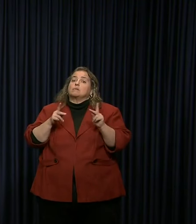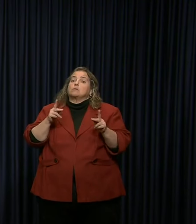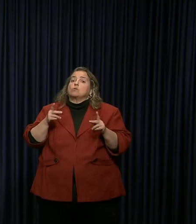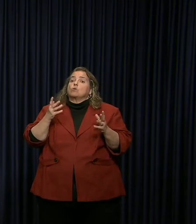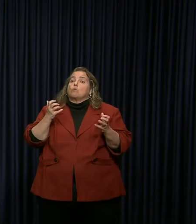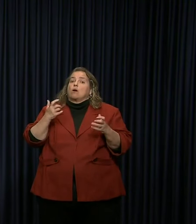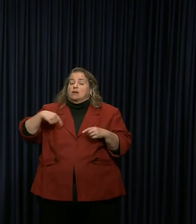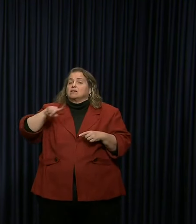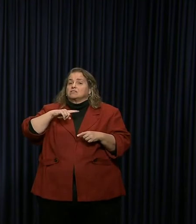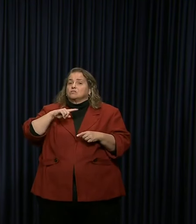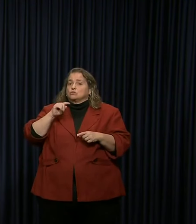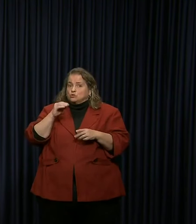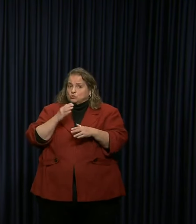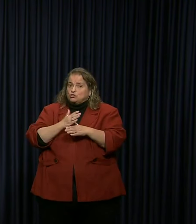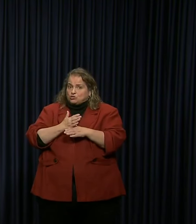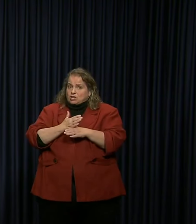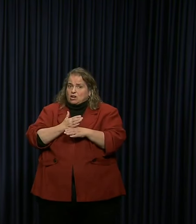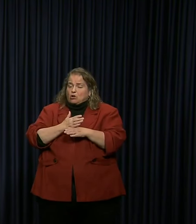us to share,